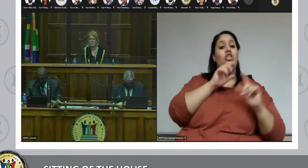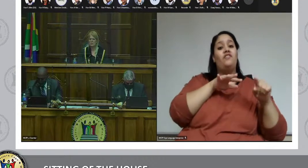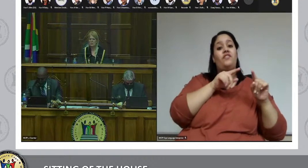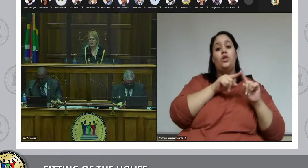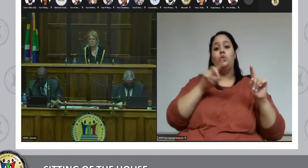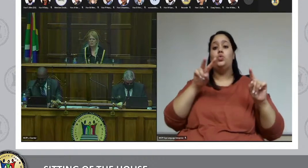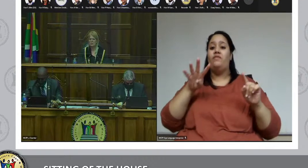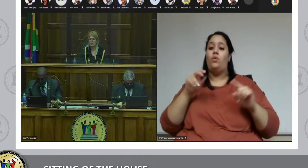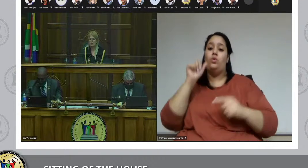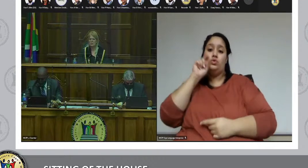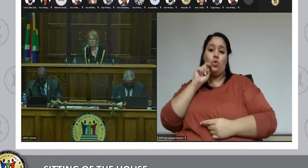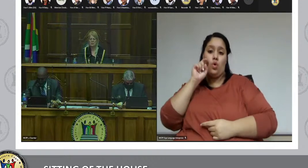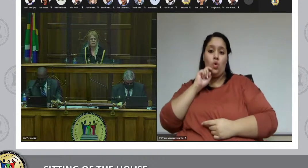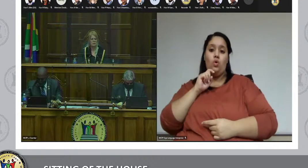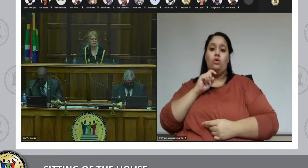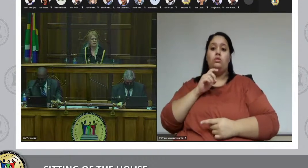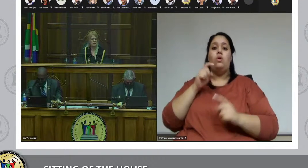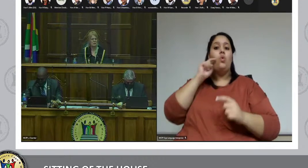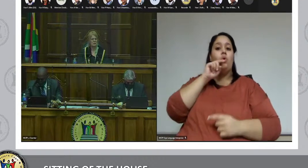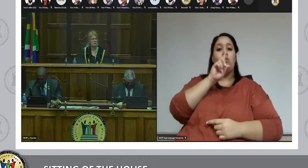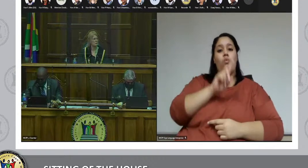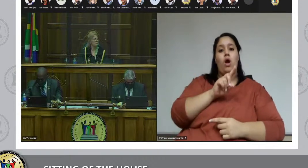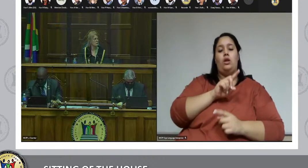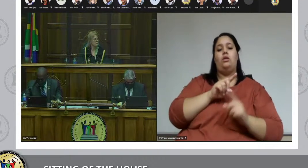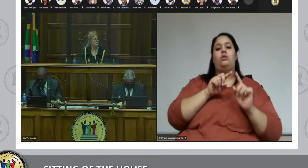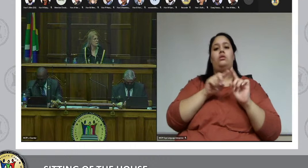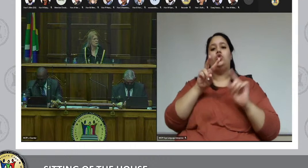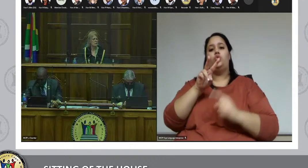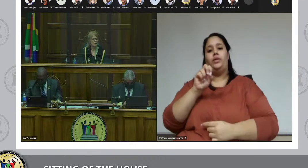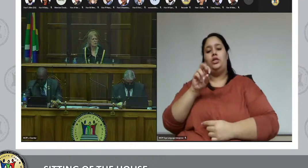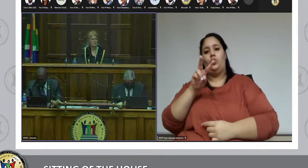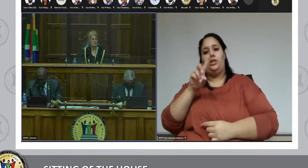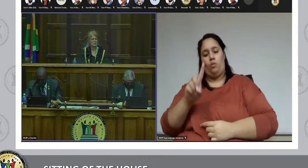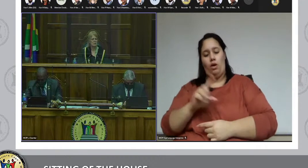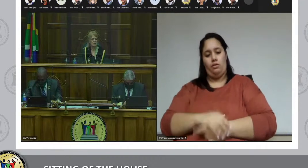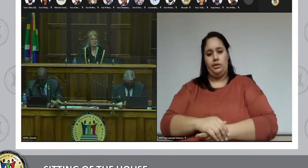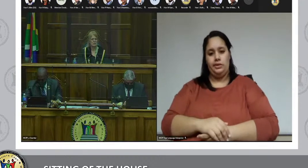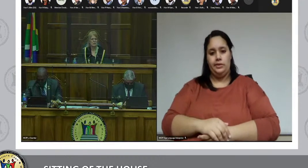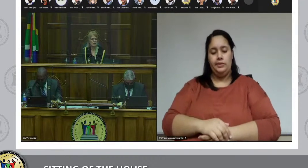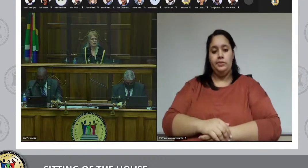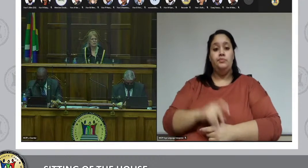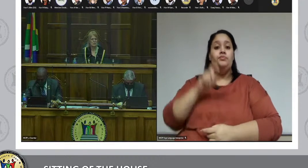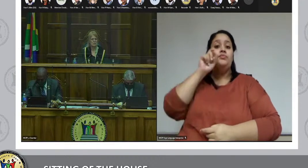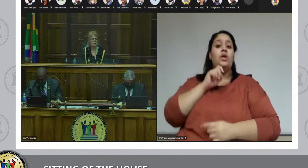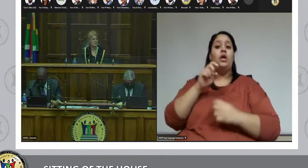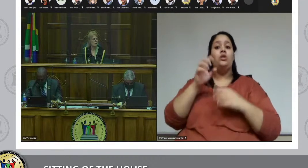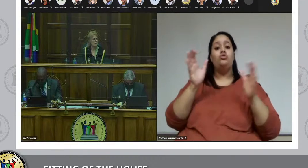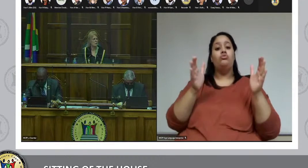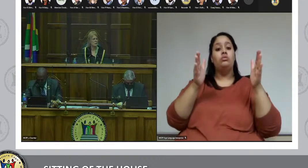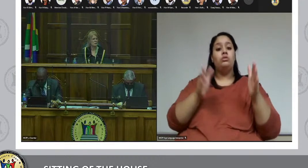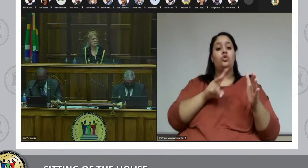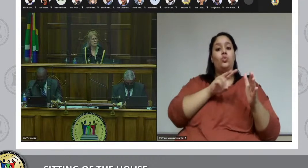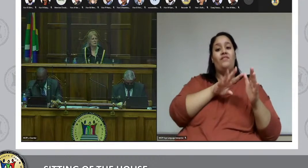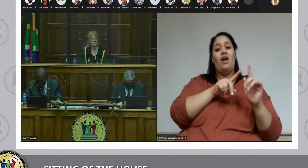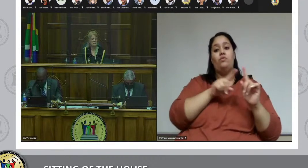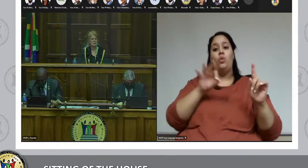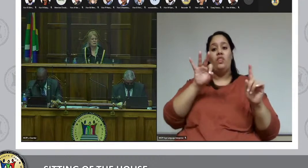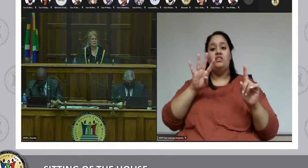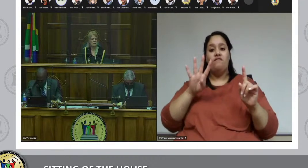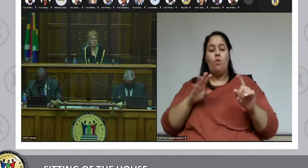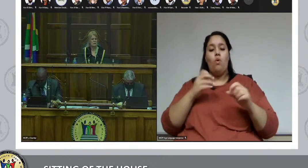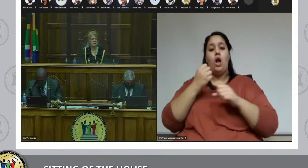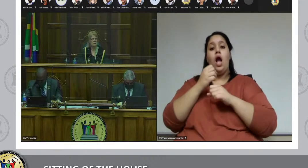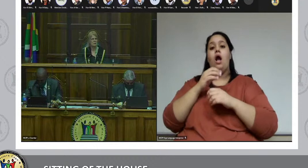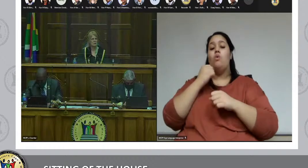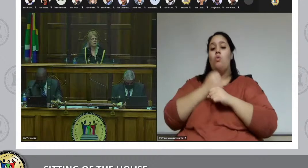24 years old for Q1 2021. And the age group of 25 to 34 has an unemployment